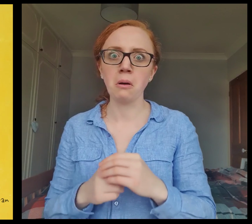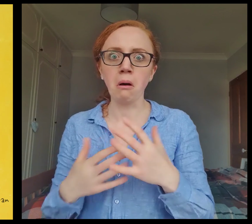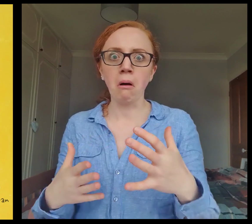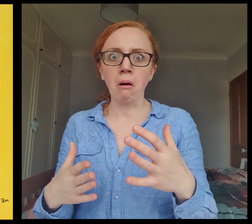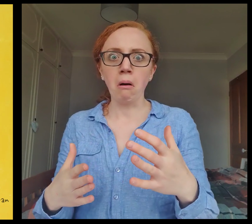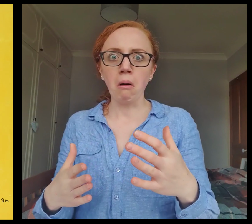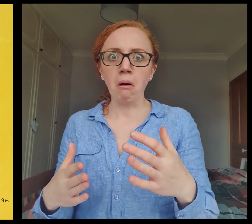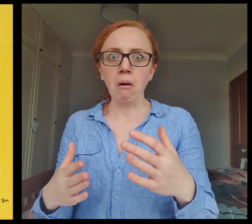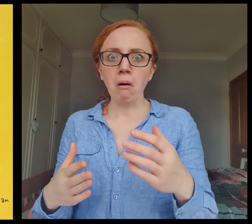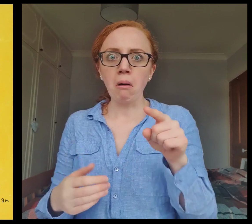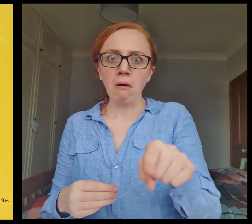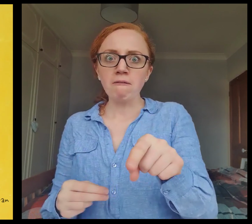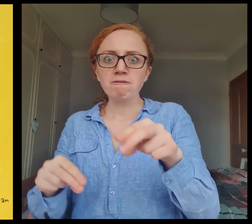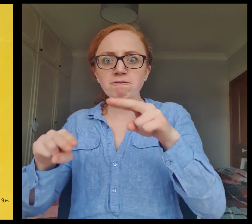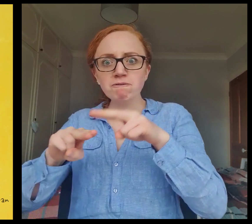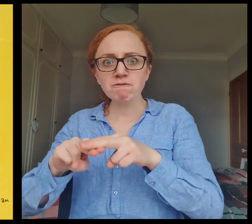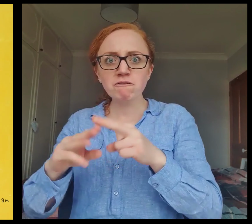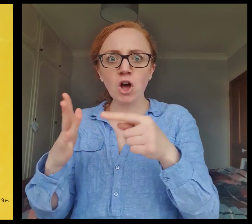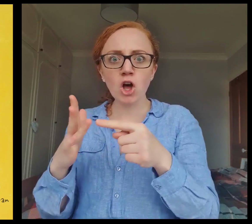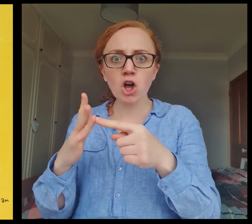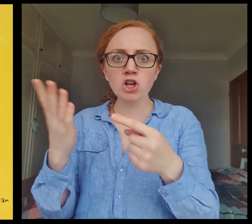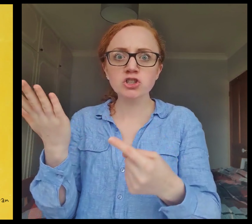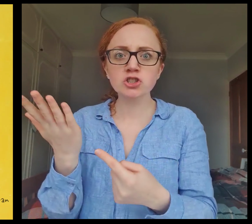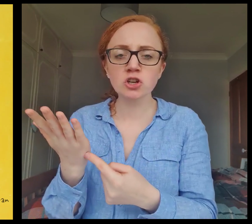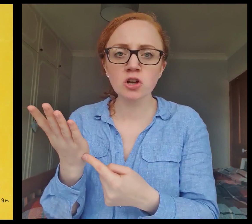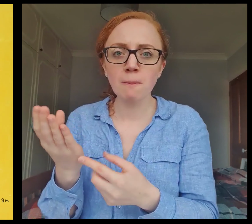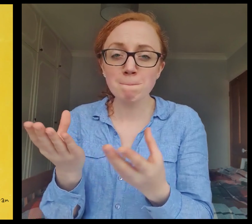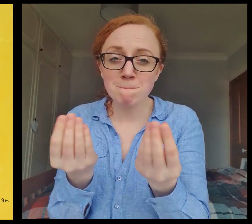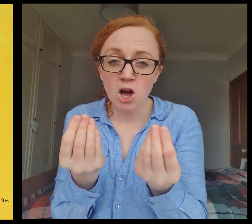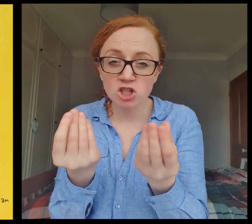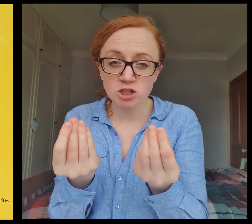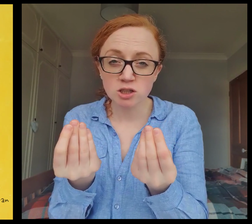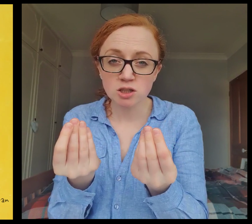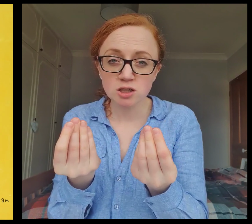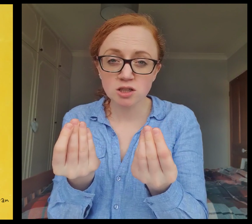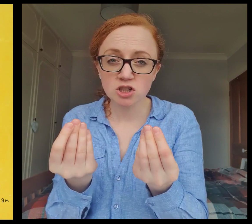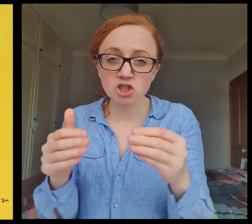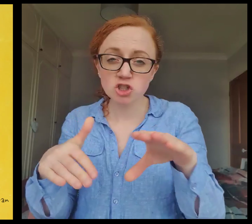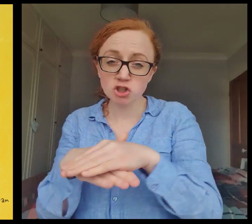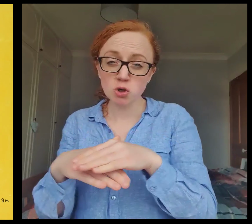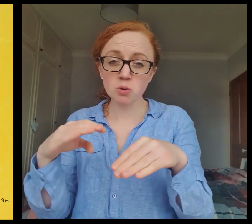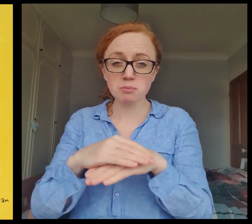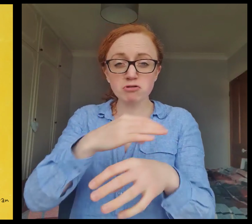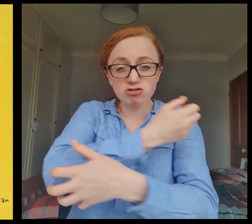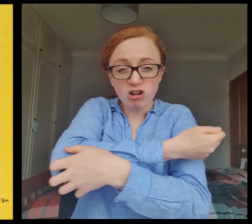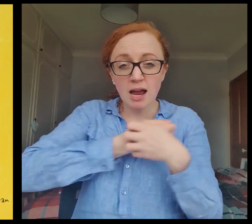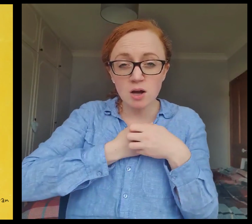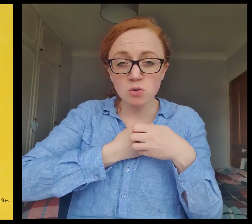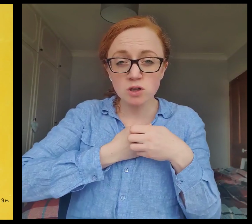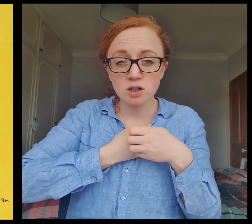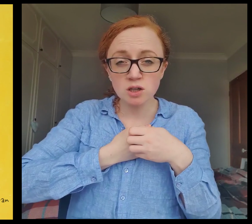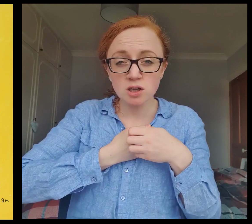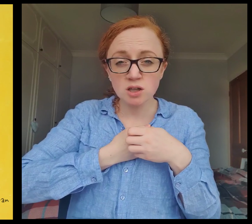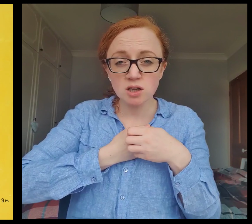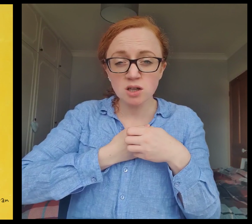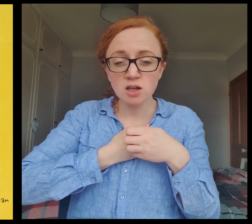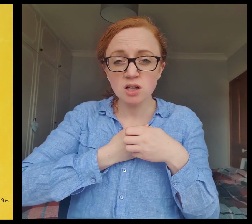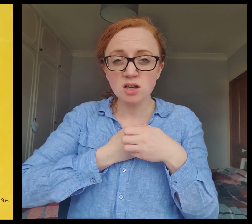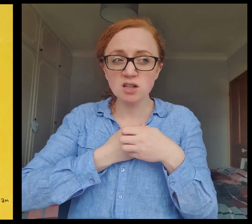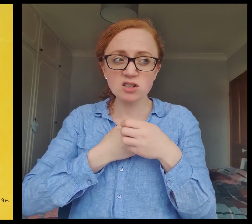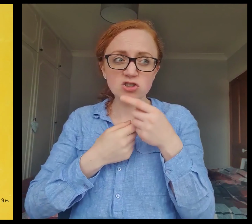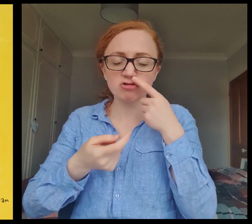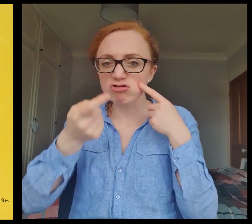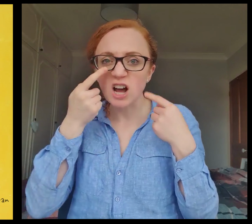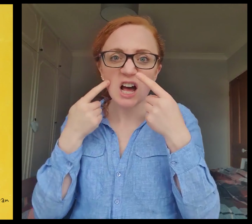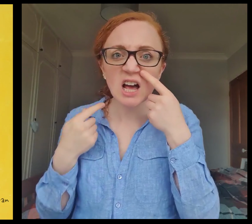Oh no! Pete stepped in a puddle of mud. It turned his shoes brown. Did